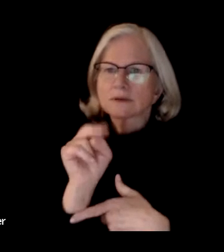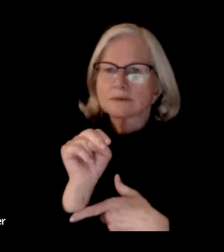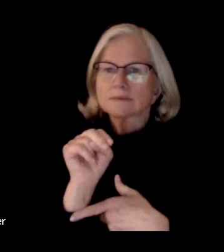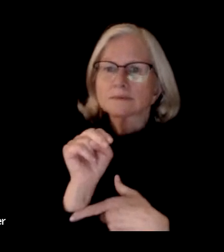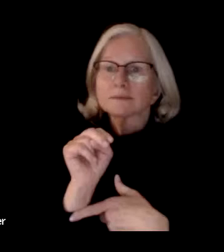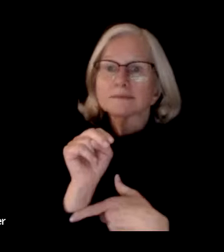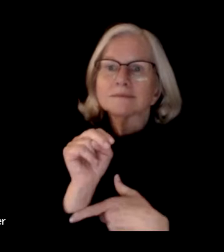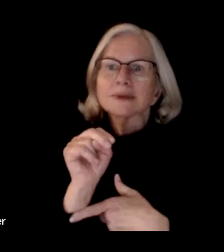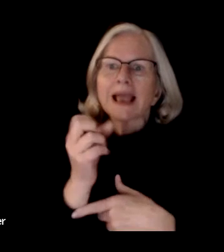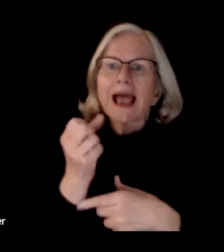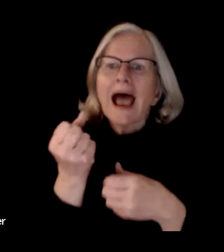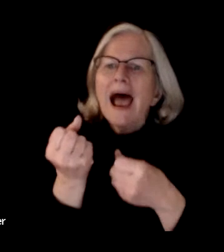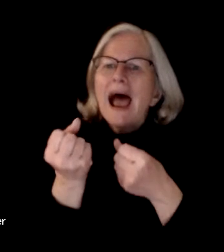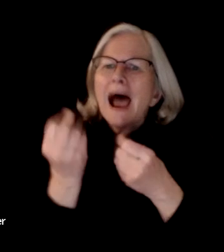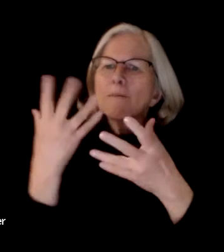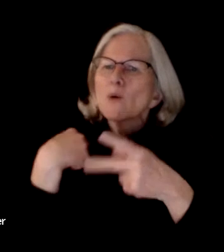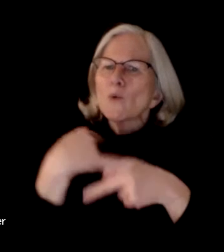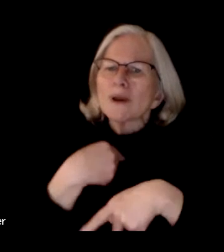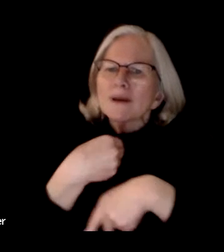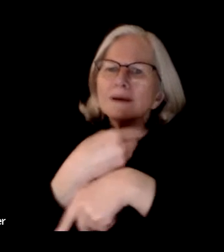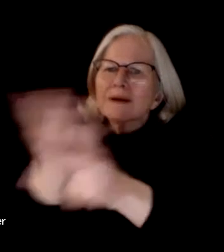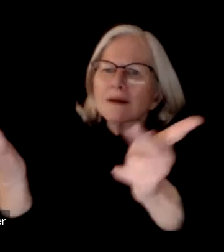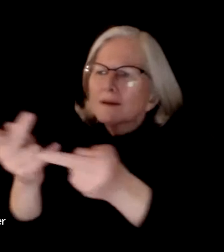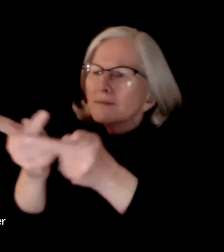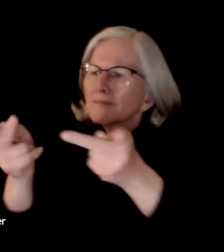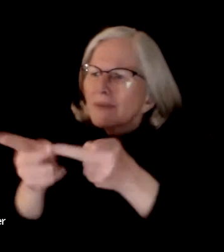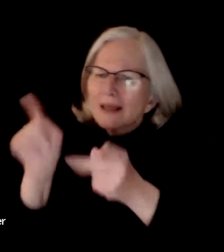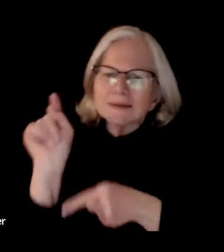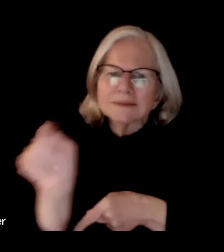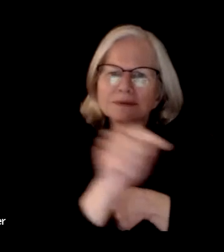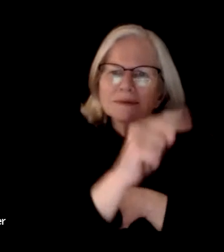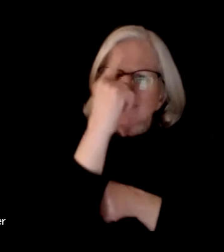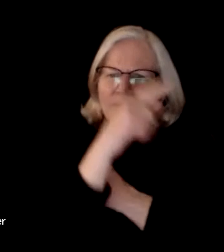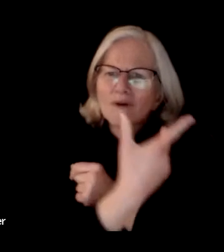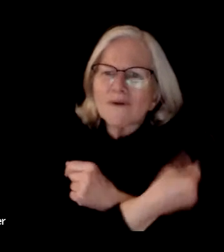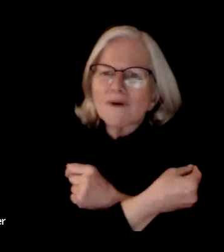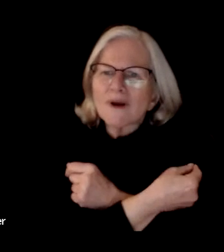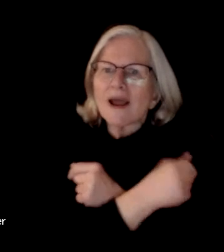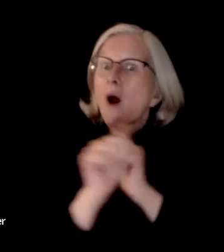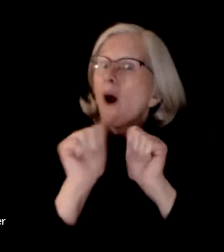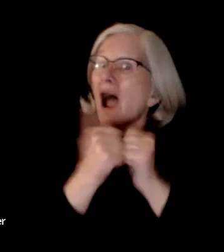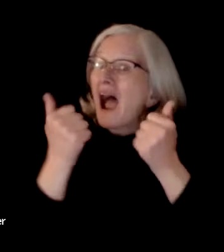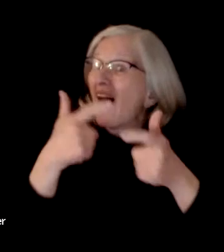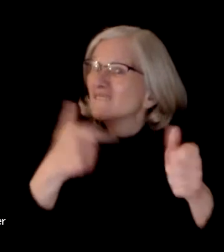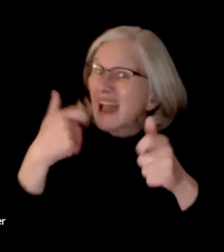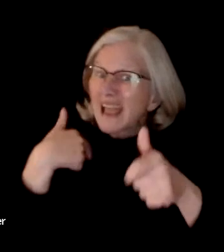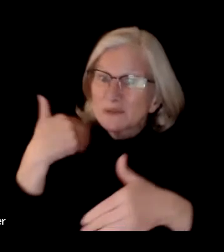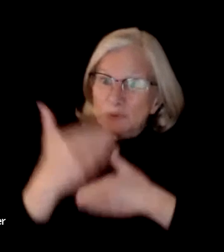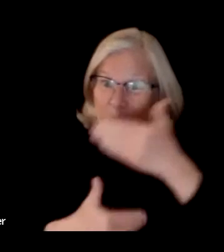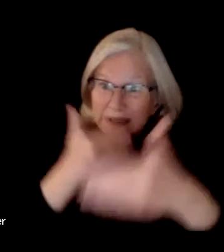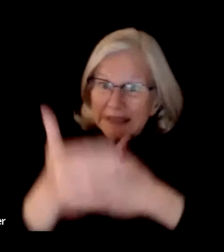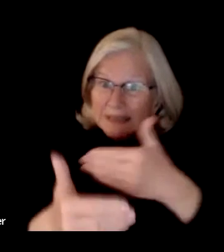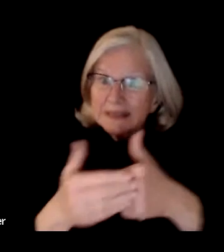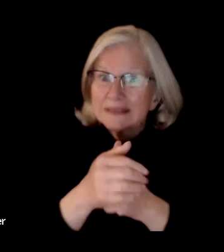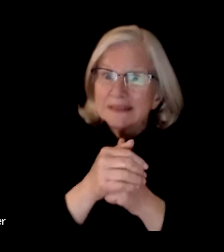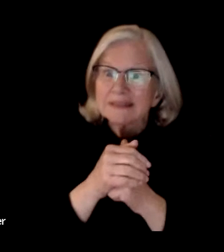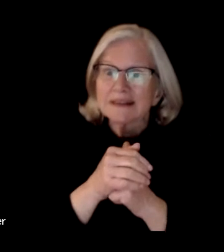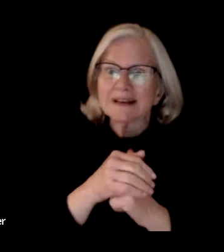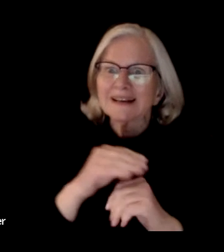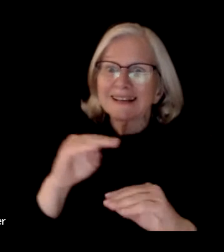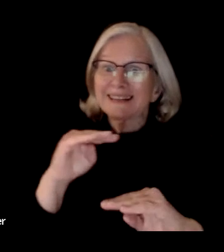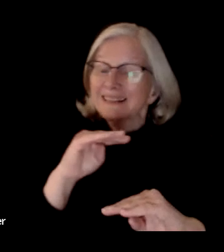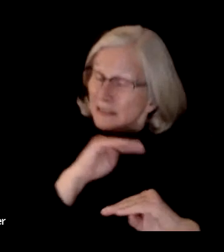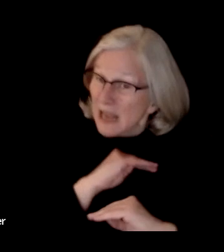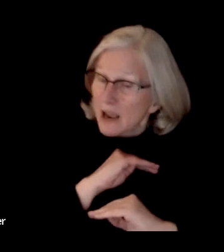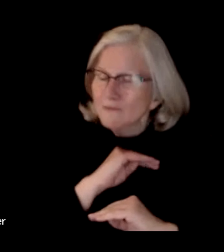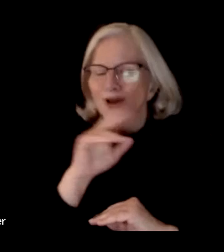site where the vaccination is going to happen, and how quickly does it happen from that point. Are we satisfied? No. We would